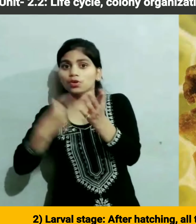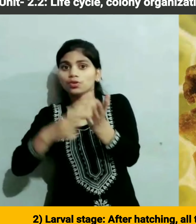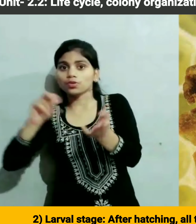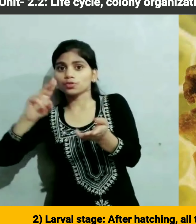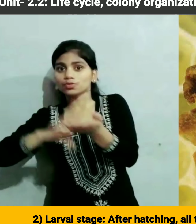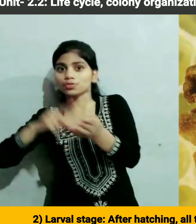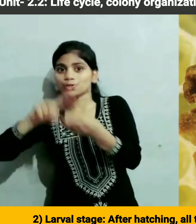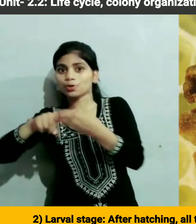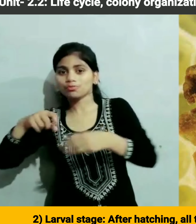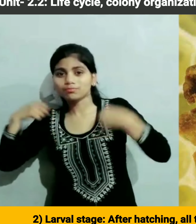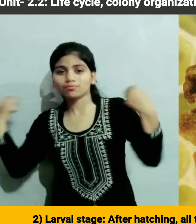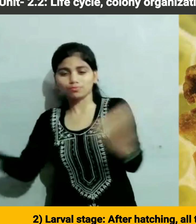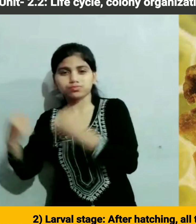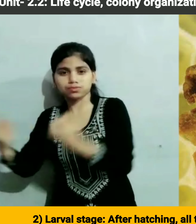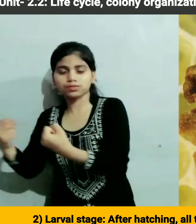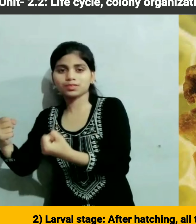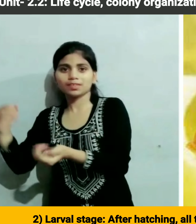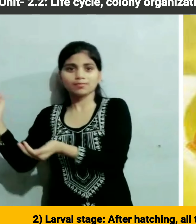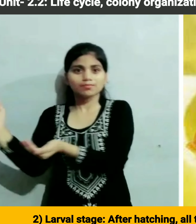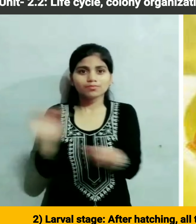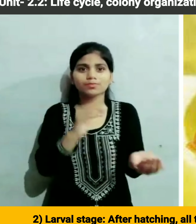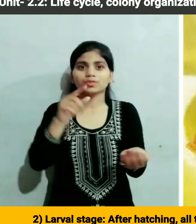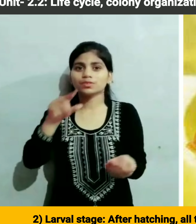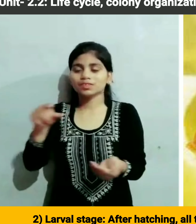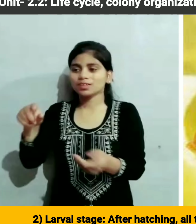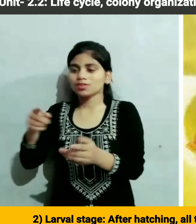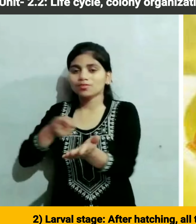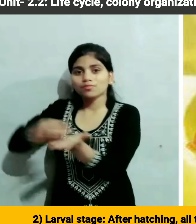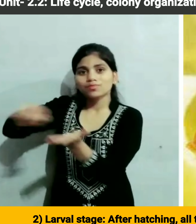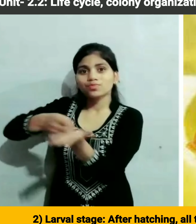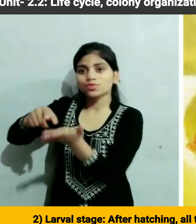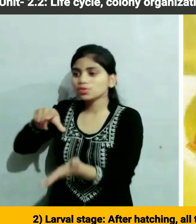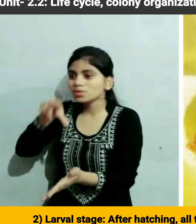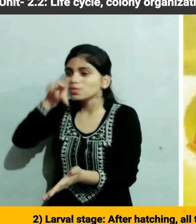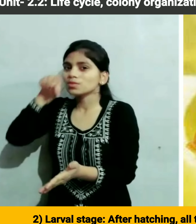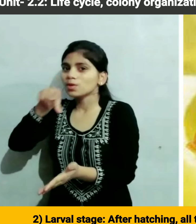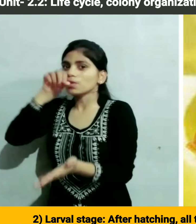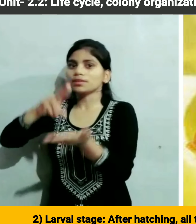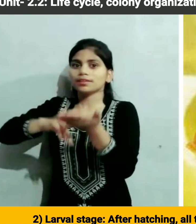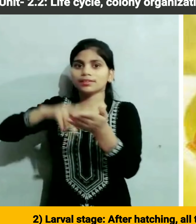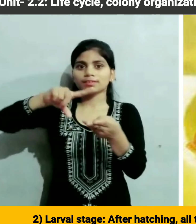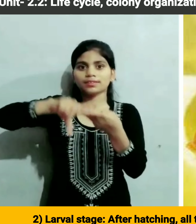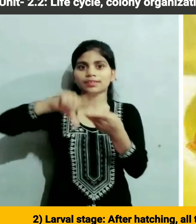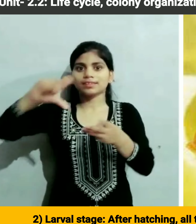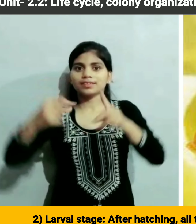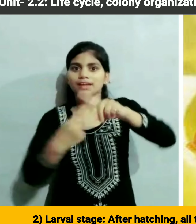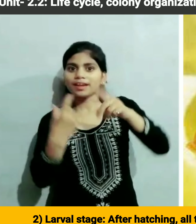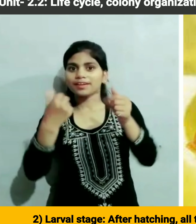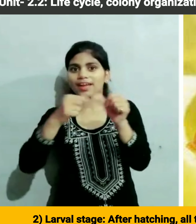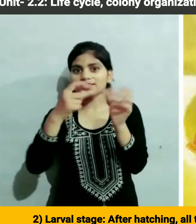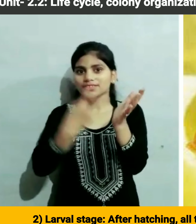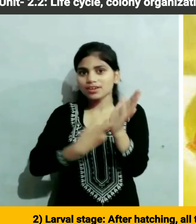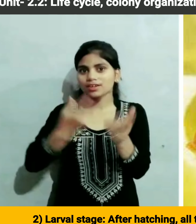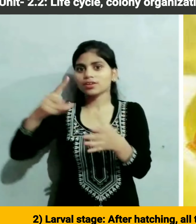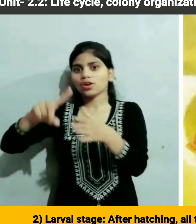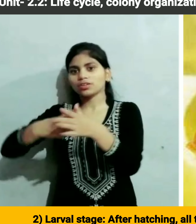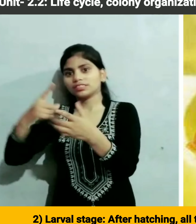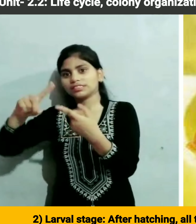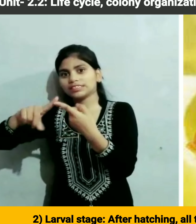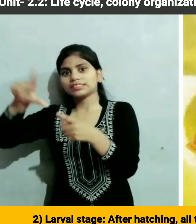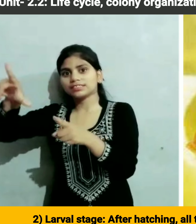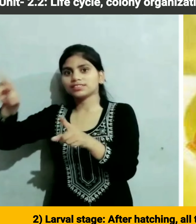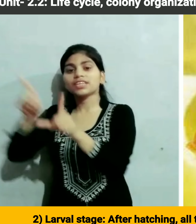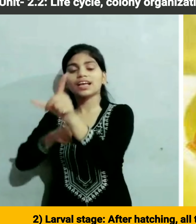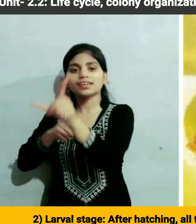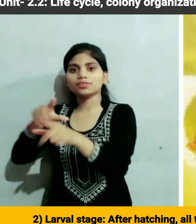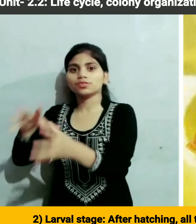continuously provided with royal jelly until 8th day, when the queen cells